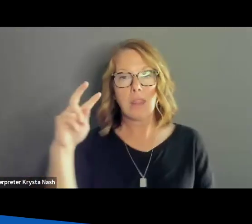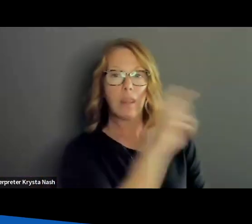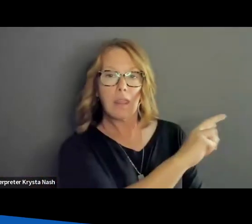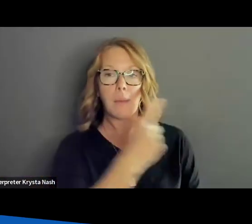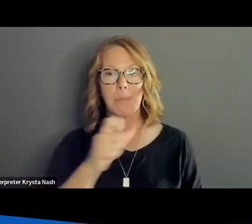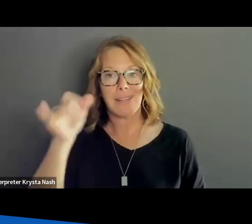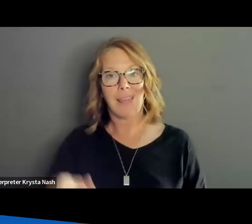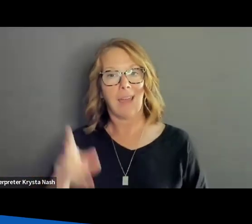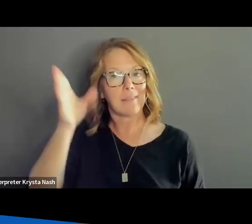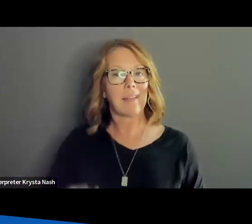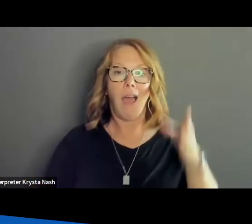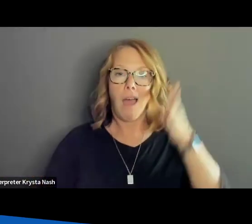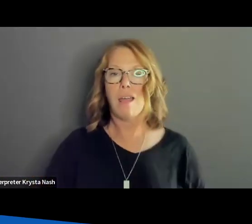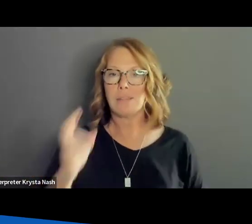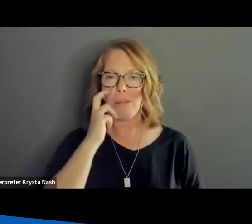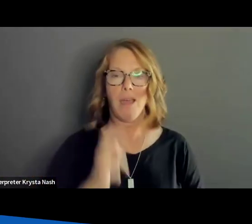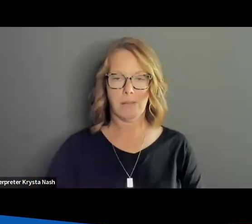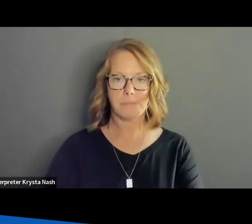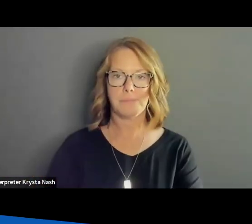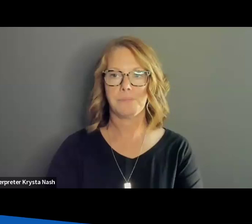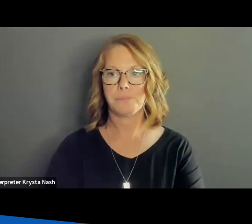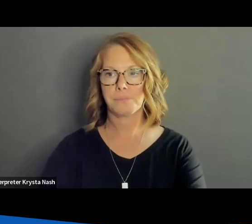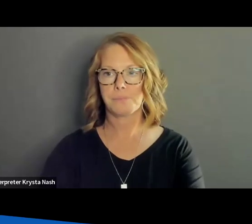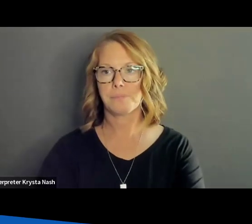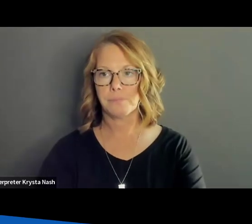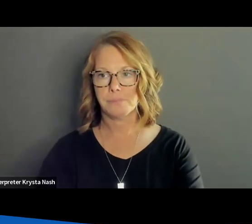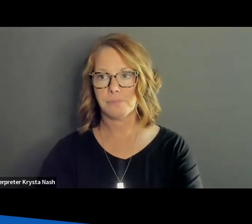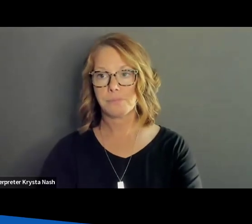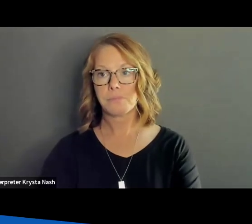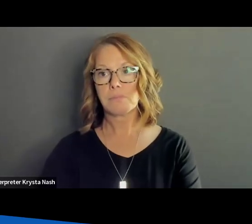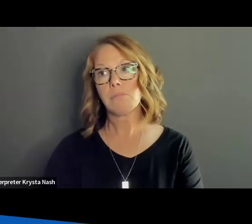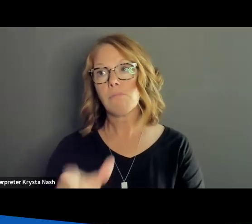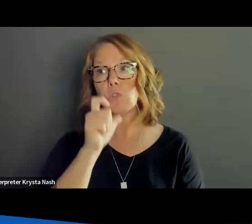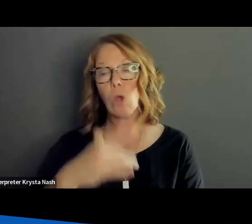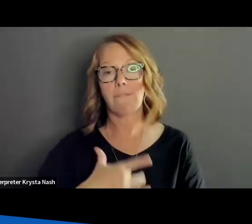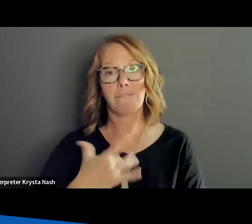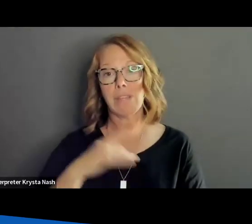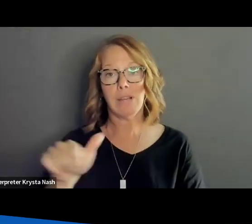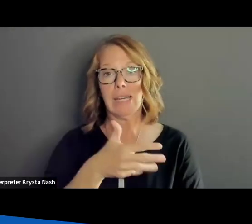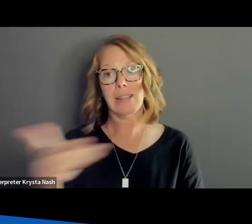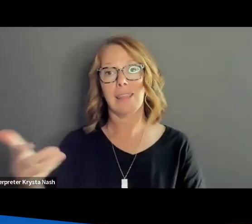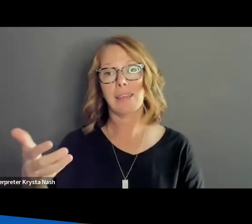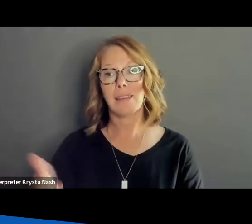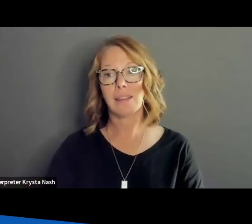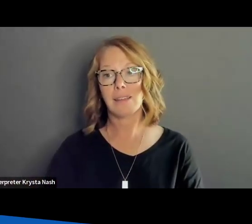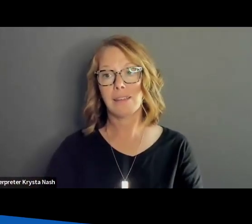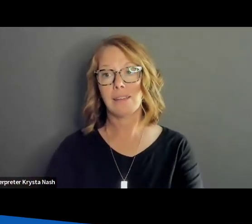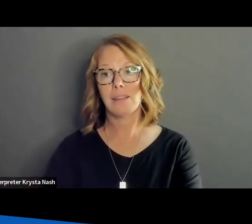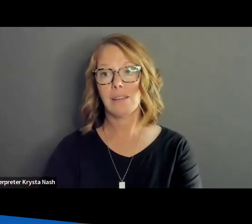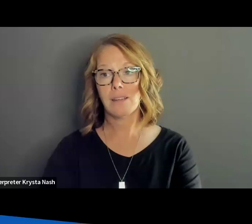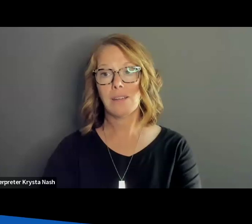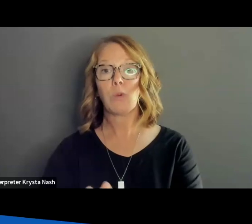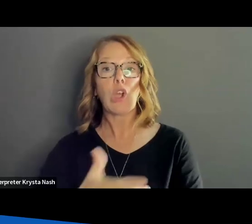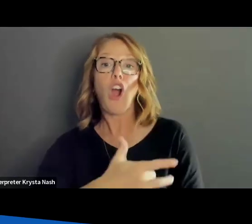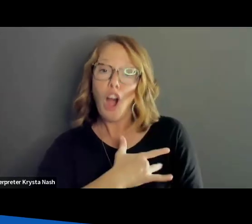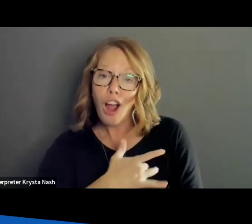blind. So, what it feels like is you just don't feel anything. What it feels like in your